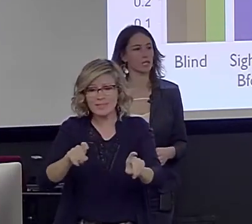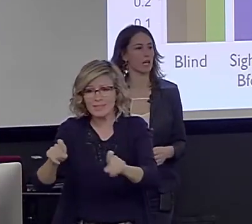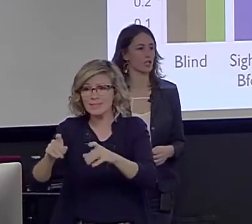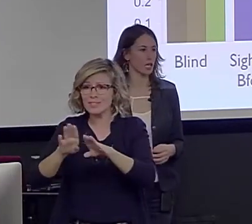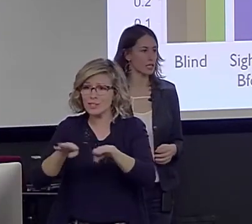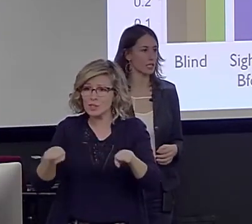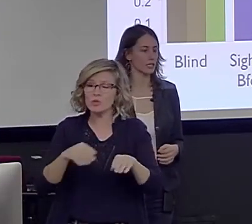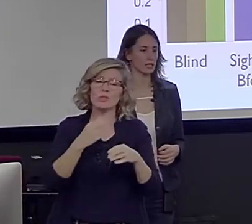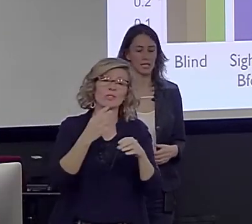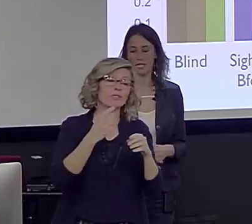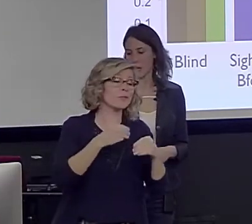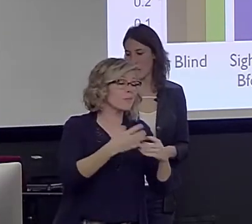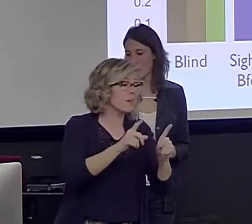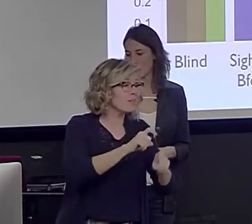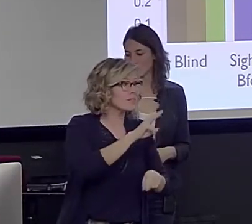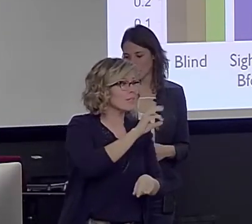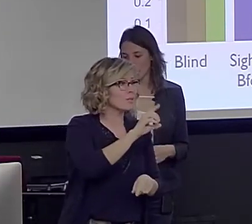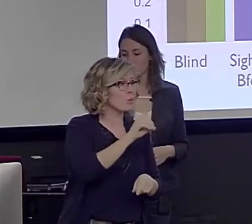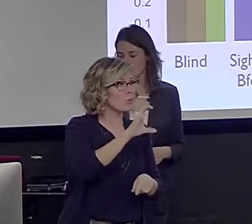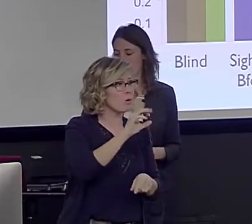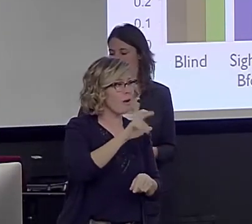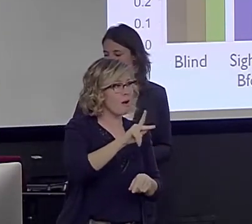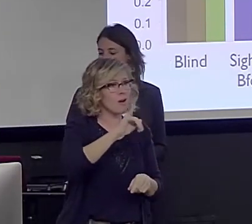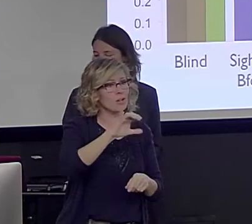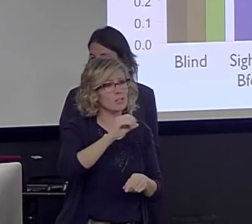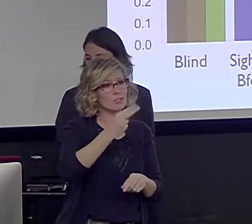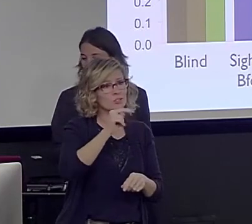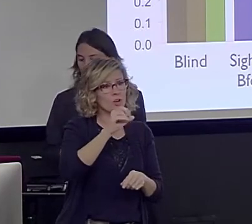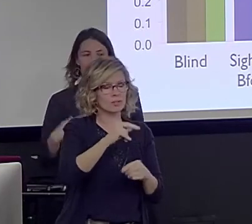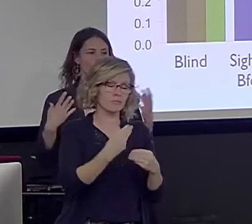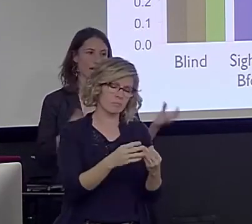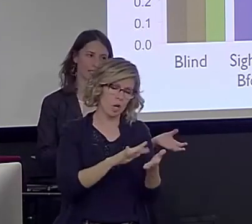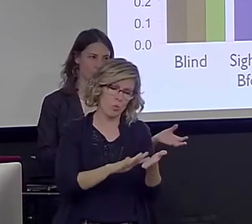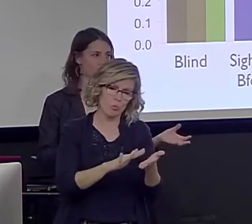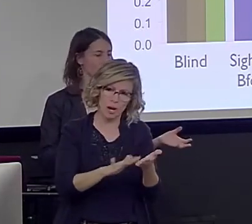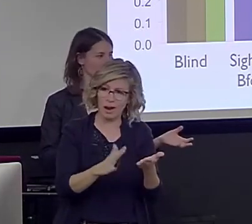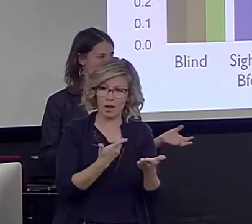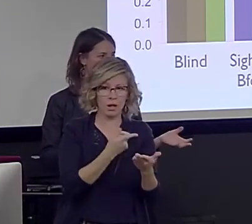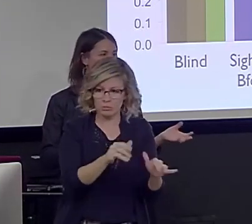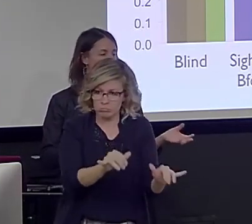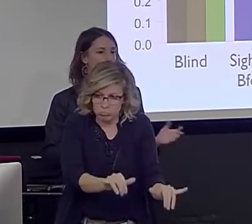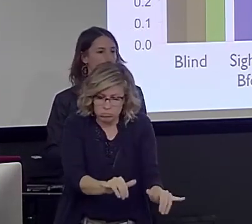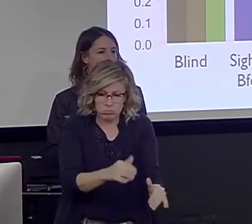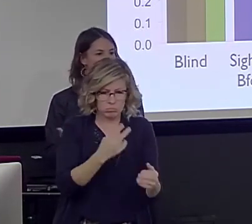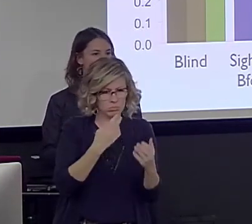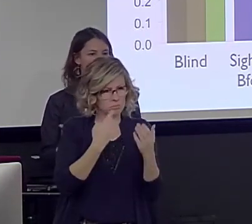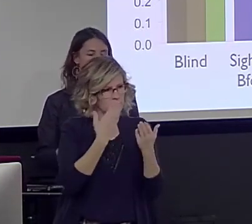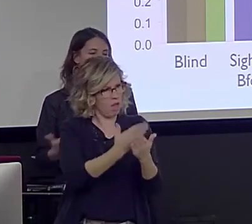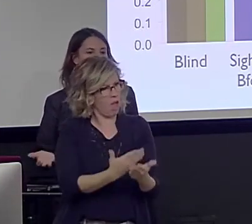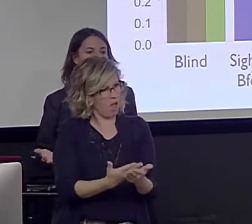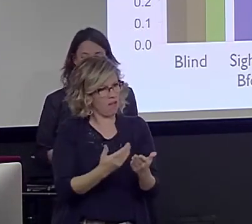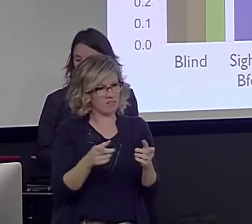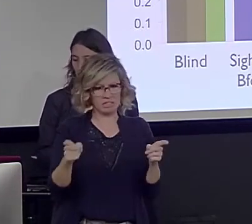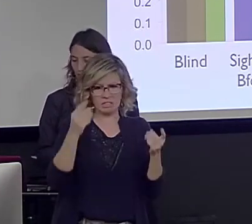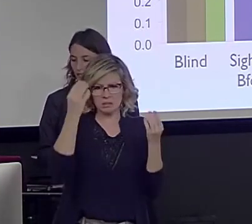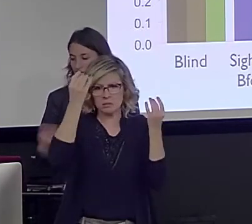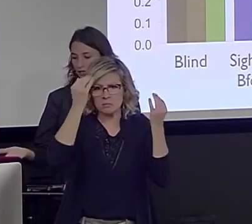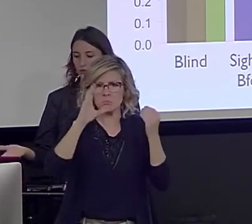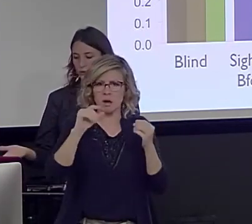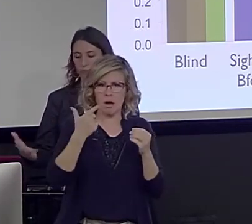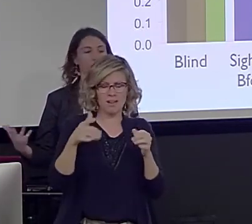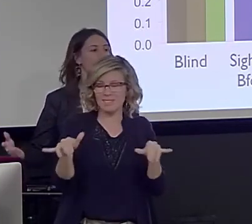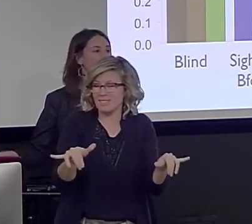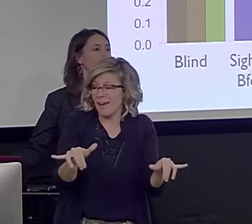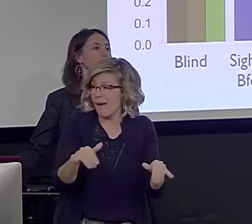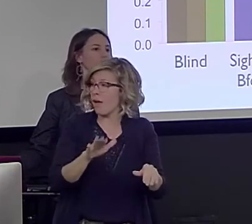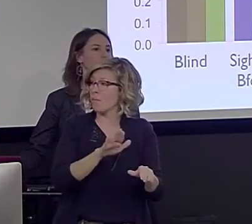the Woodcock-Johnson, Braille version of the Woodcock-Johnson test. So that gives us evidence that these kids are cognitively similar, and